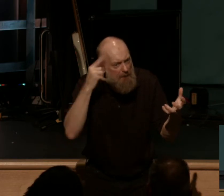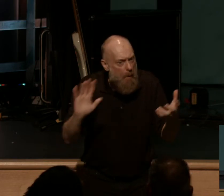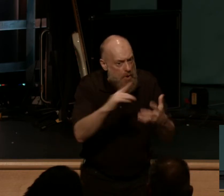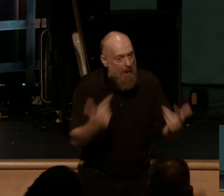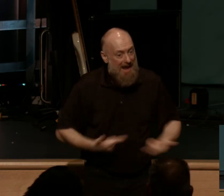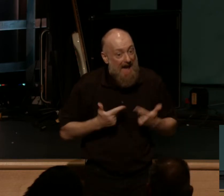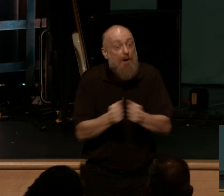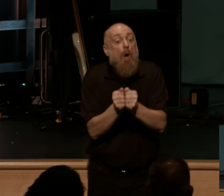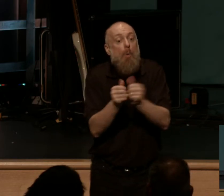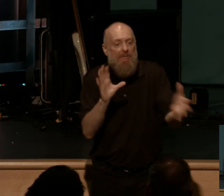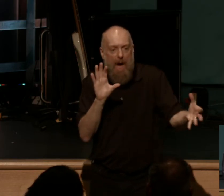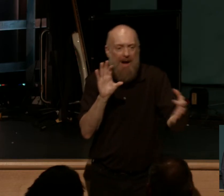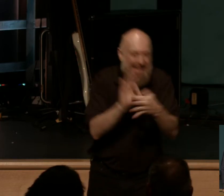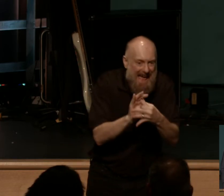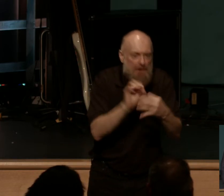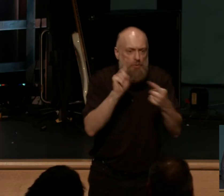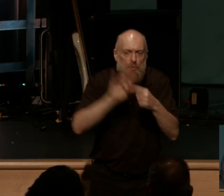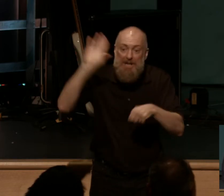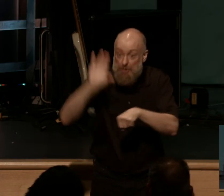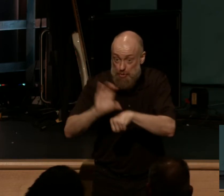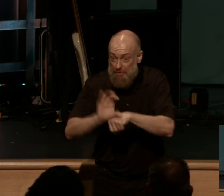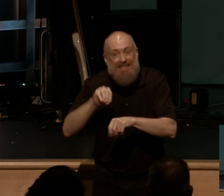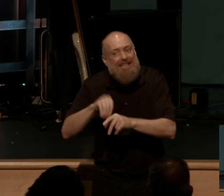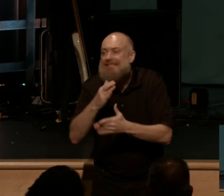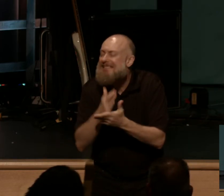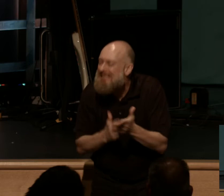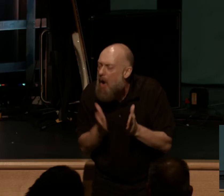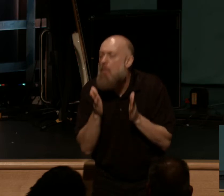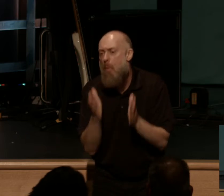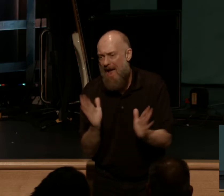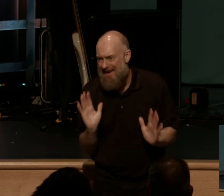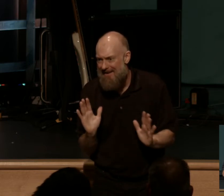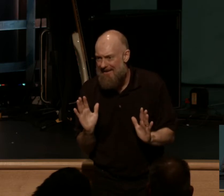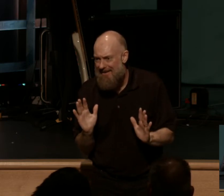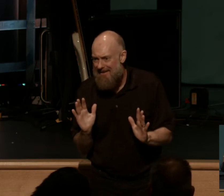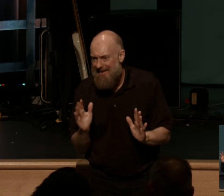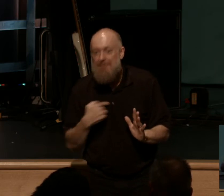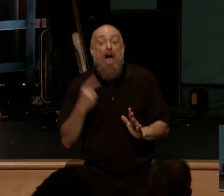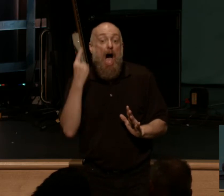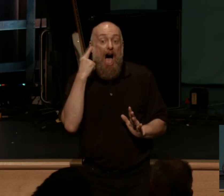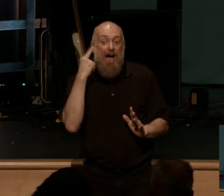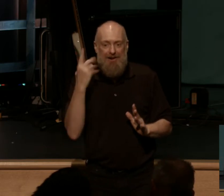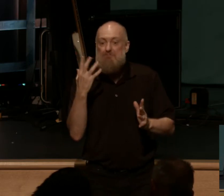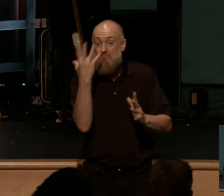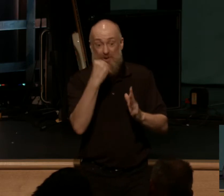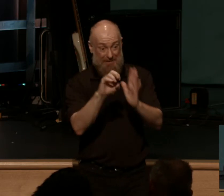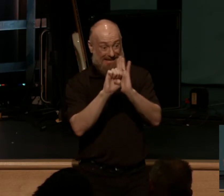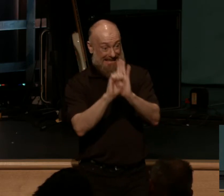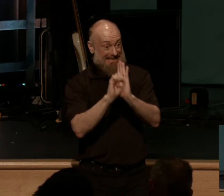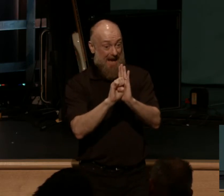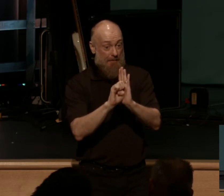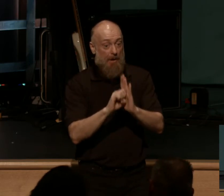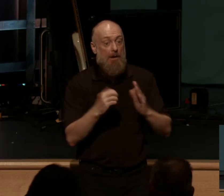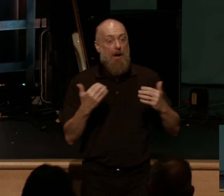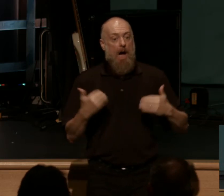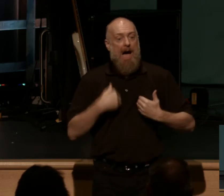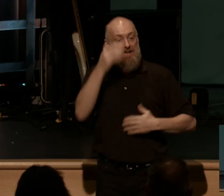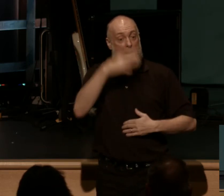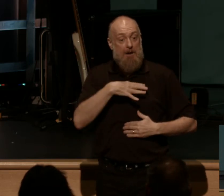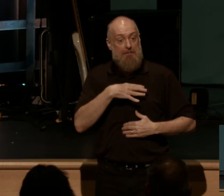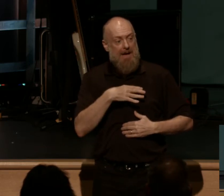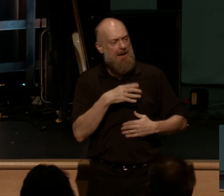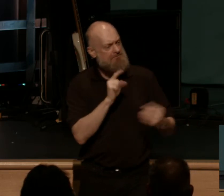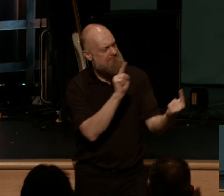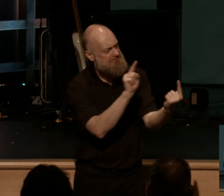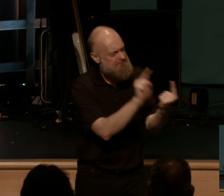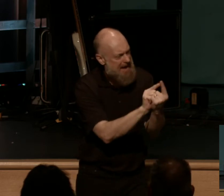life without being connected to his church in some form, in some way. I heard this great illustration or story this week. There was a young man who came up to a wiser